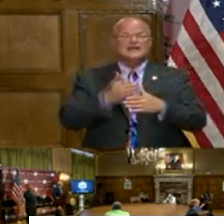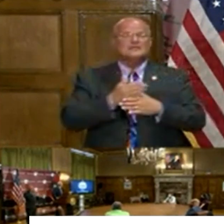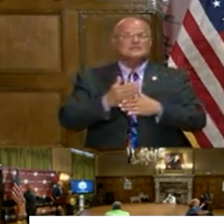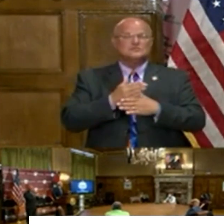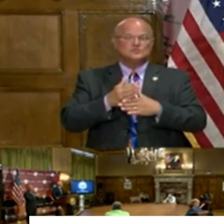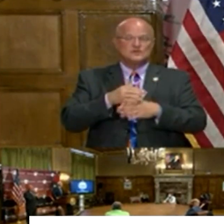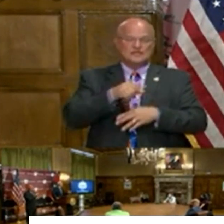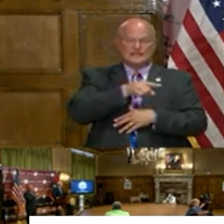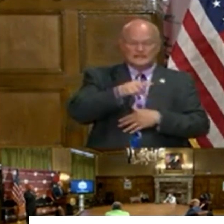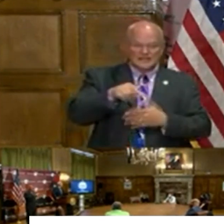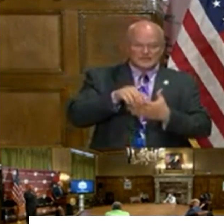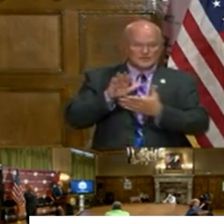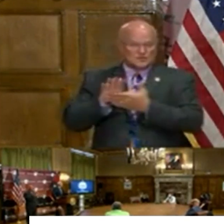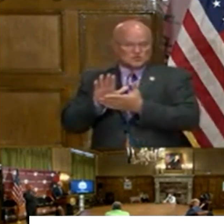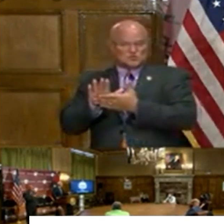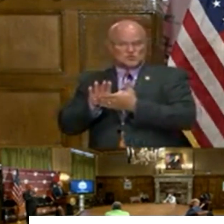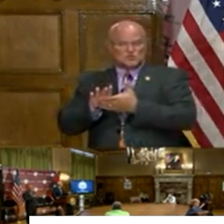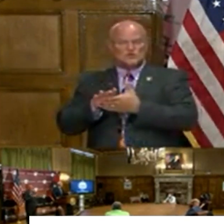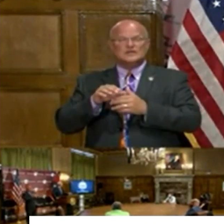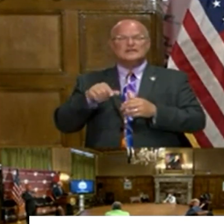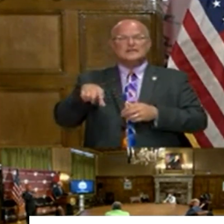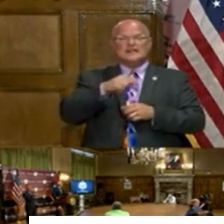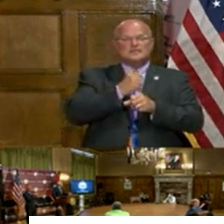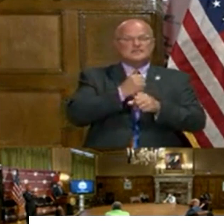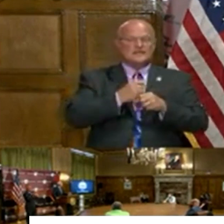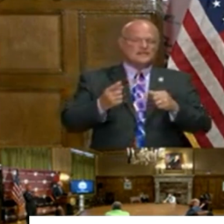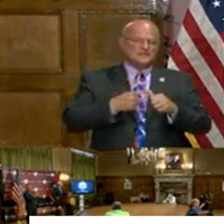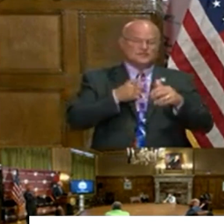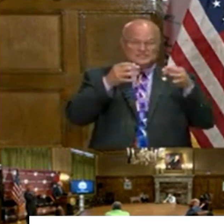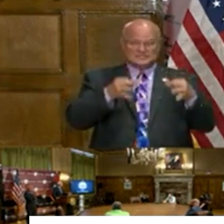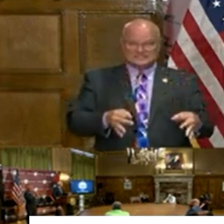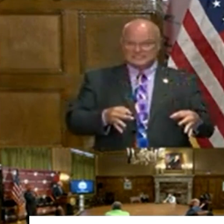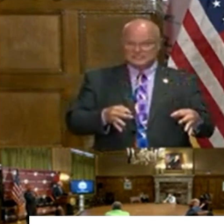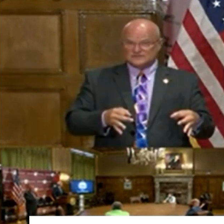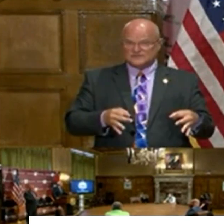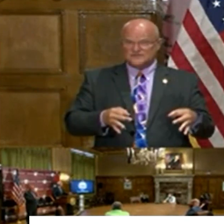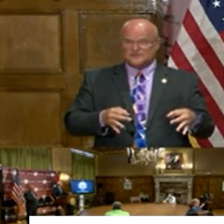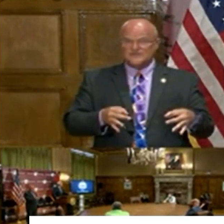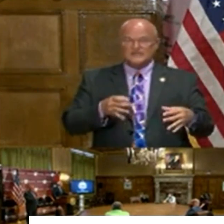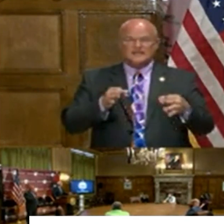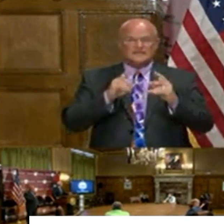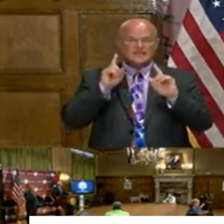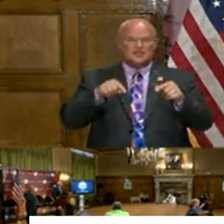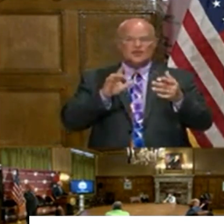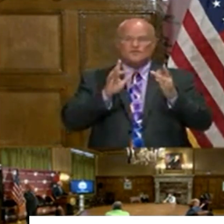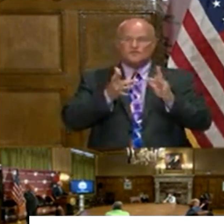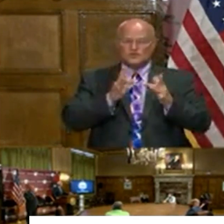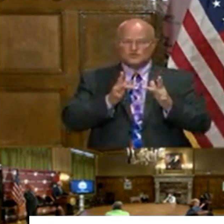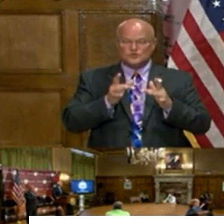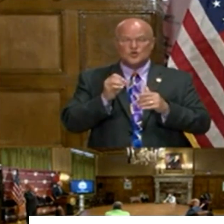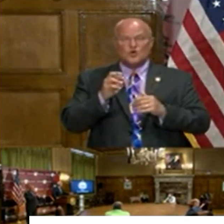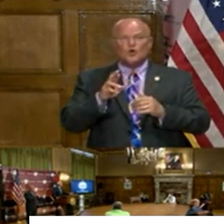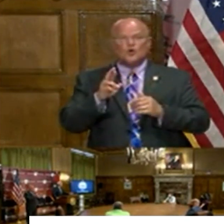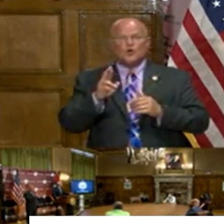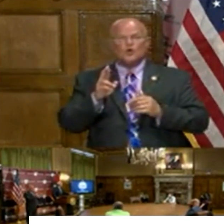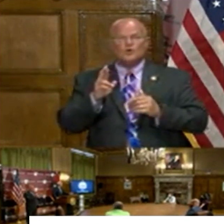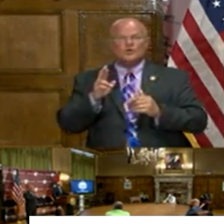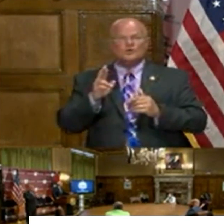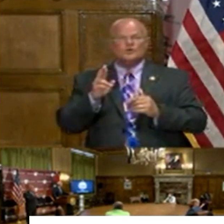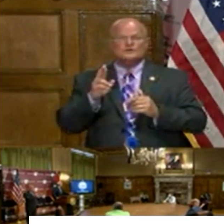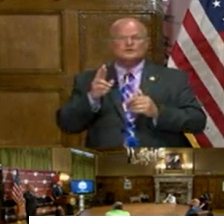between them and the schools. They have to make their first decision early as to whether they go virtual or whether they